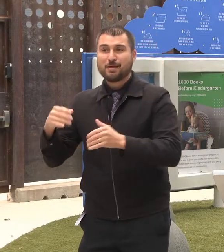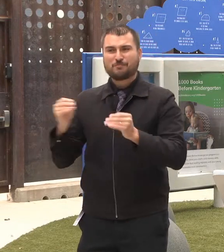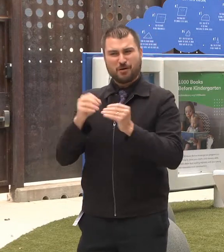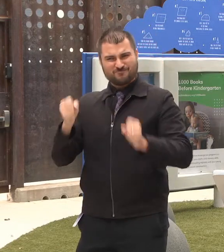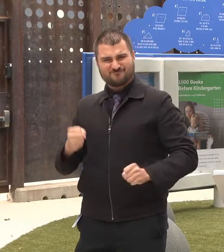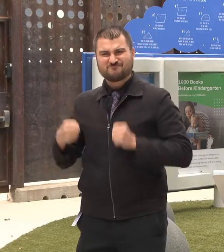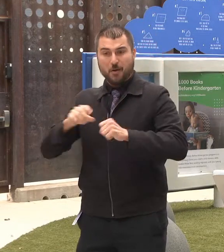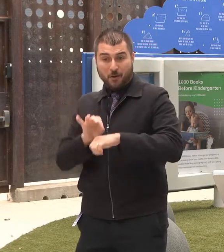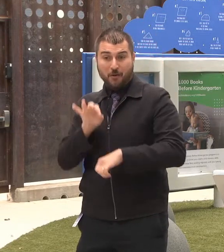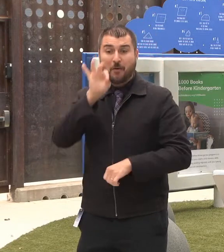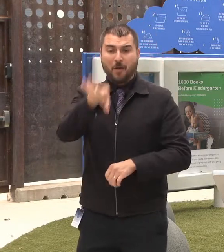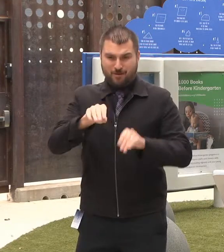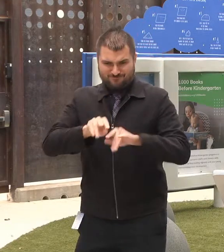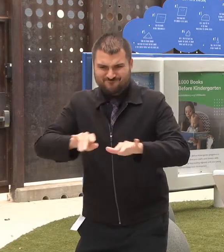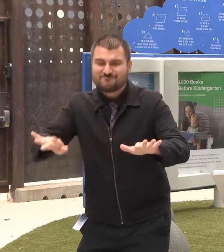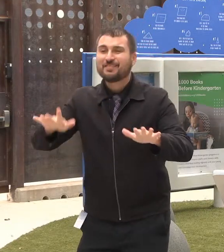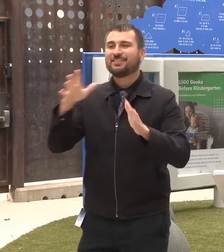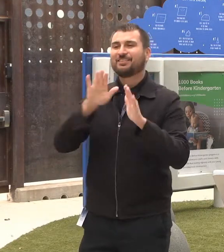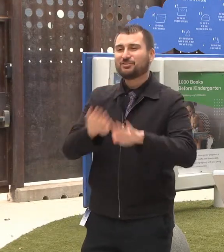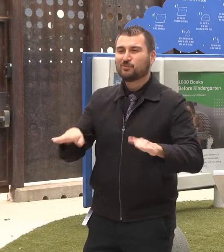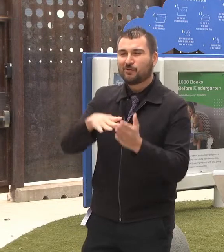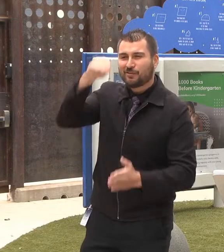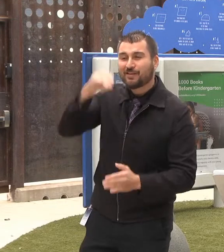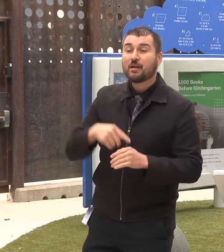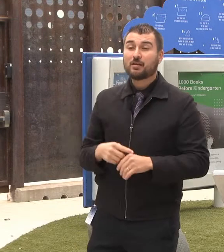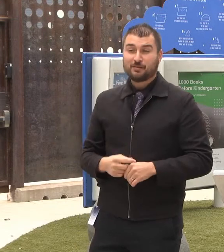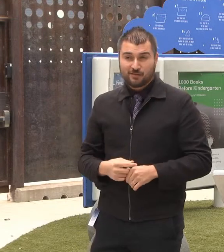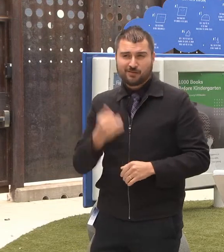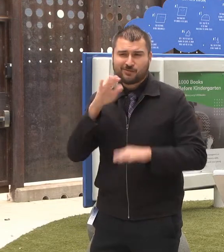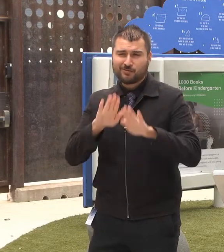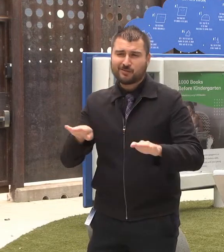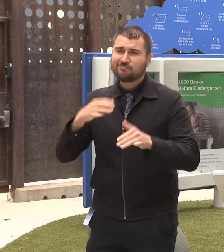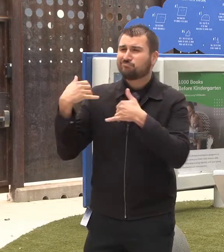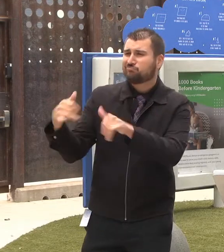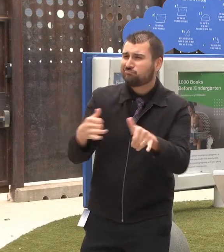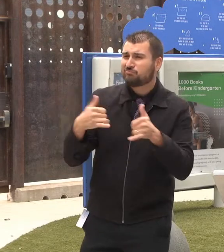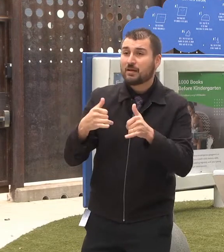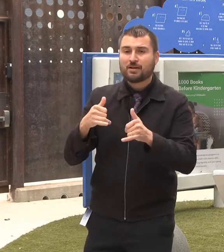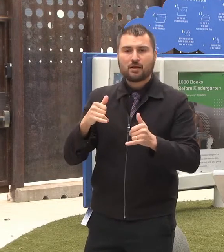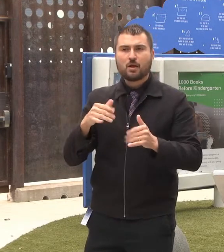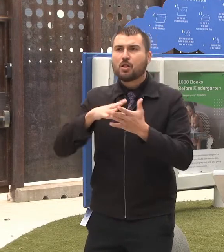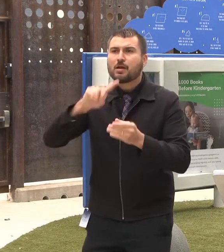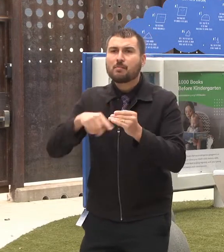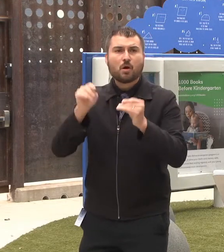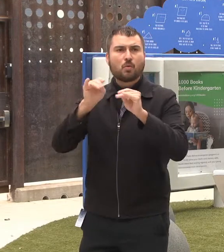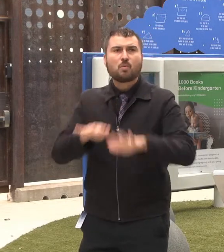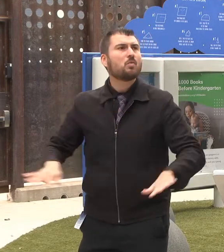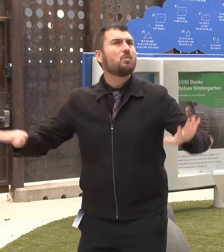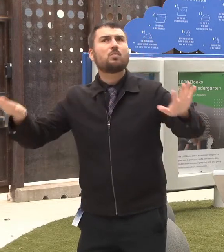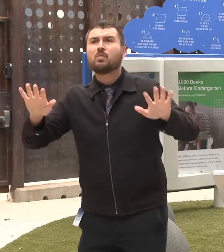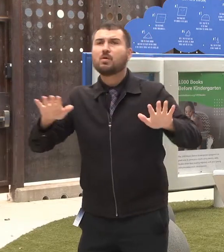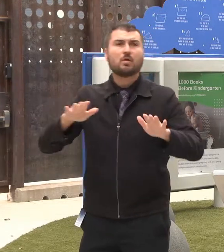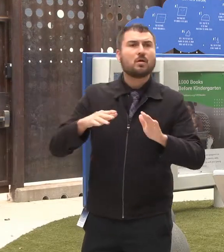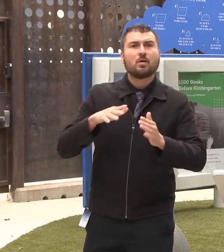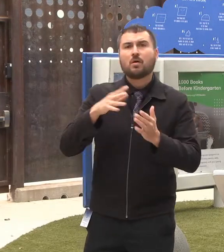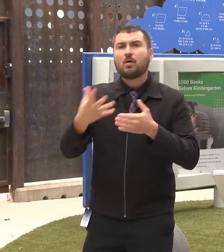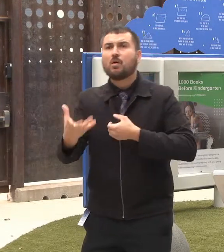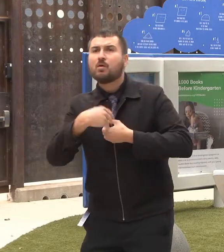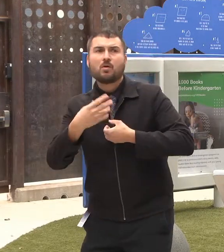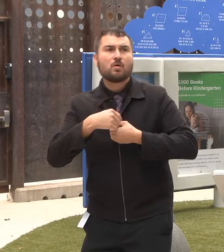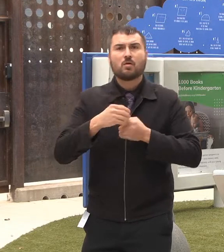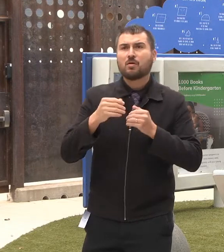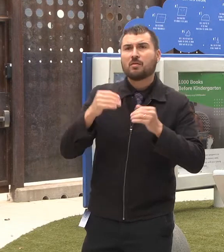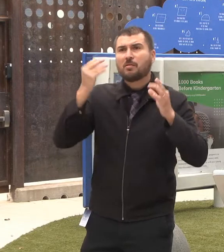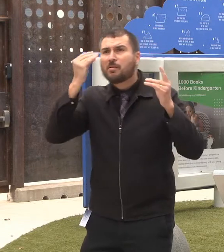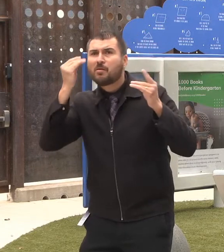catalyst for children's learning. When at play, children learn about their world, they acquire skills necessary for critical thinking, they